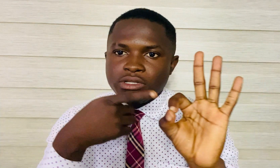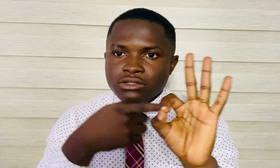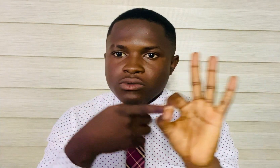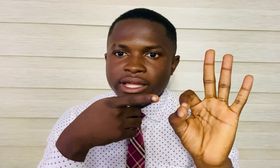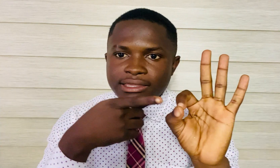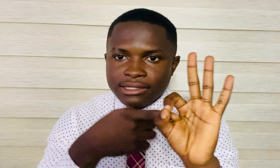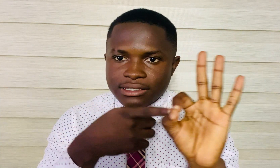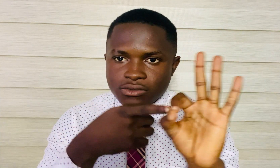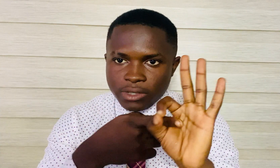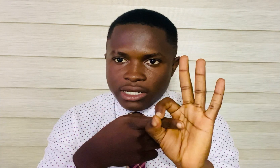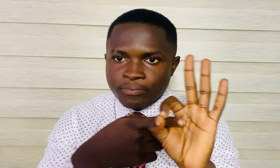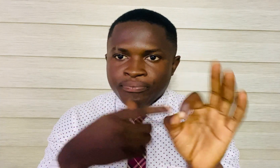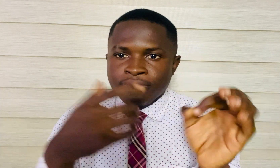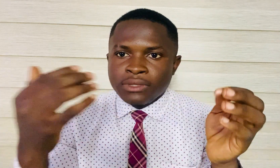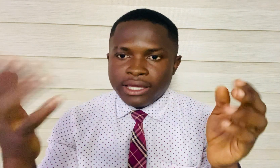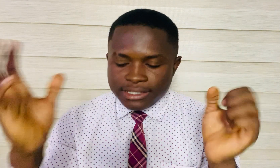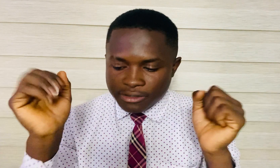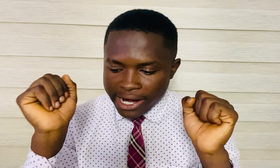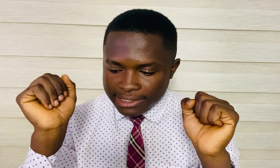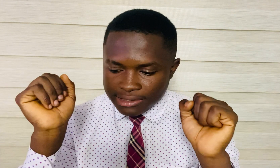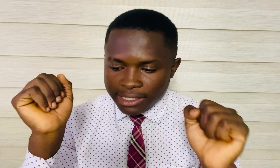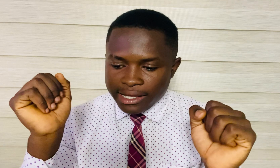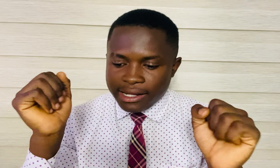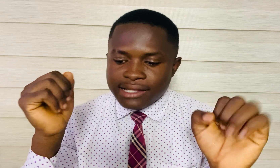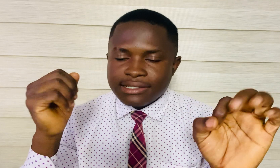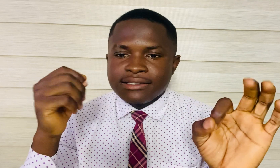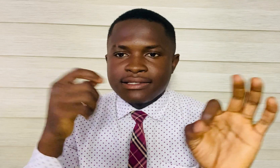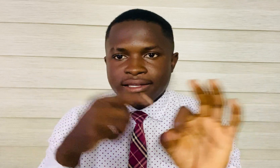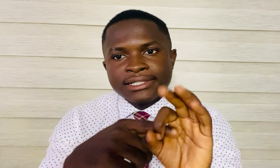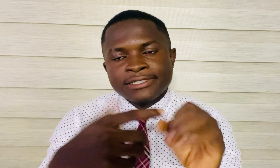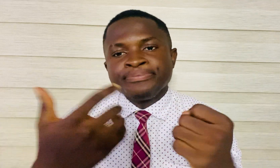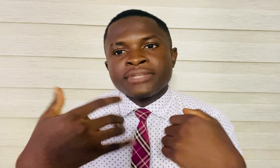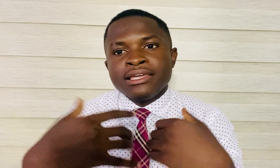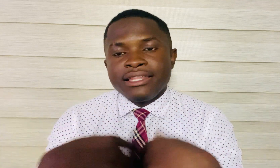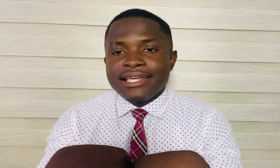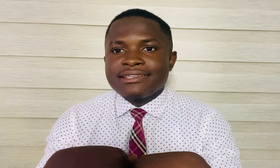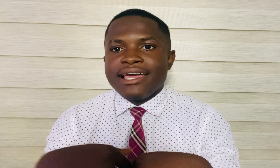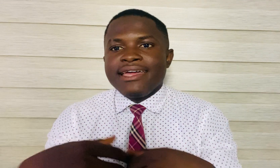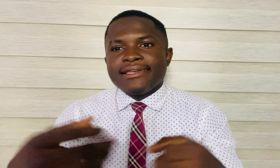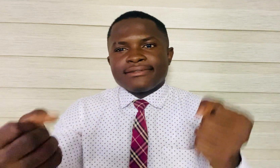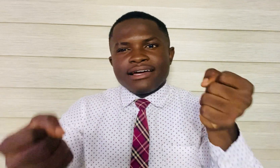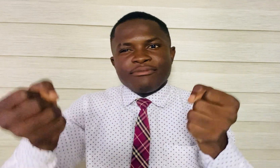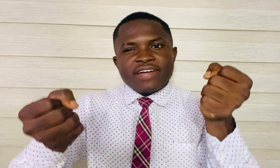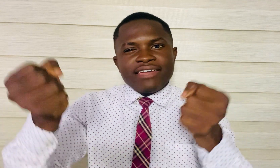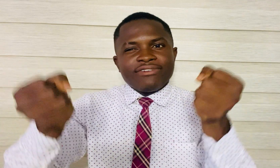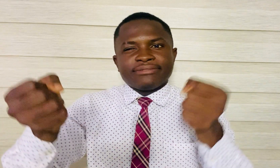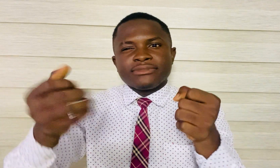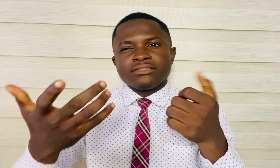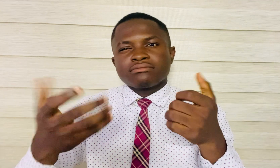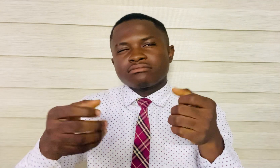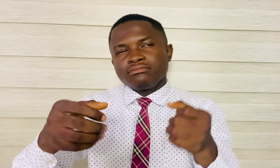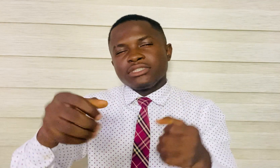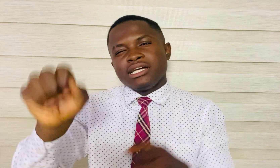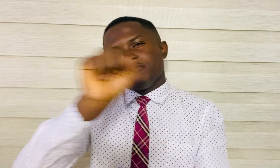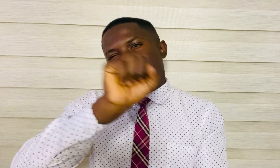do it this way is right, and it is sex. The next sign is I'm driving. I'm